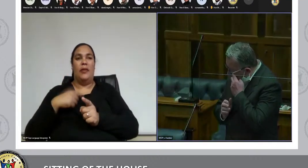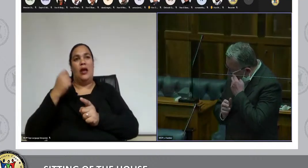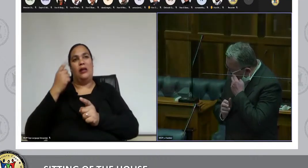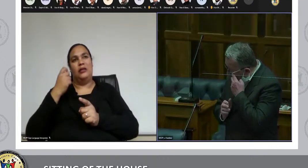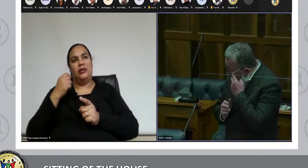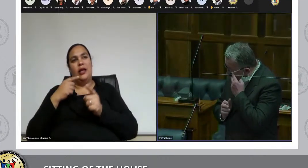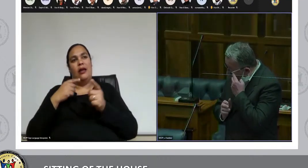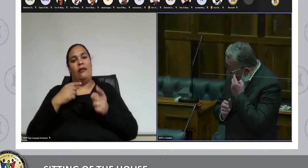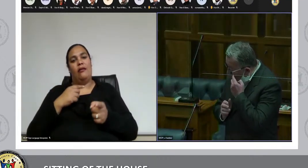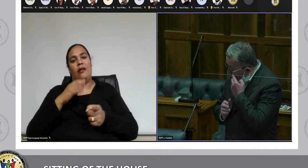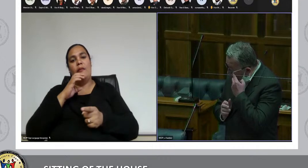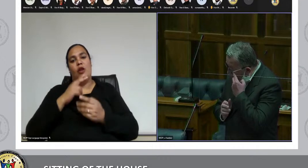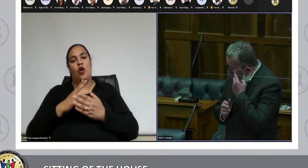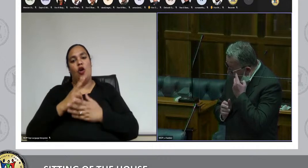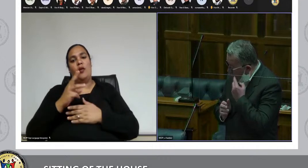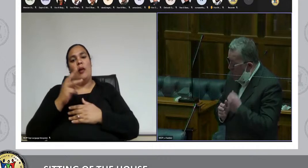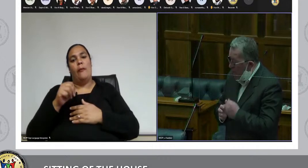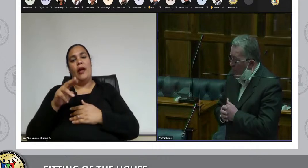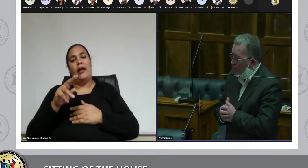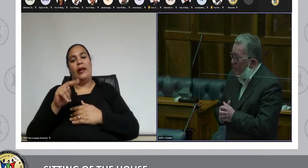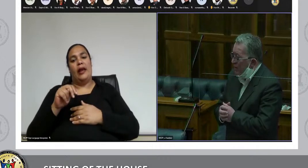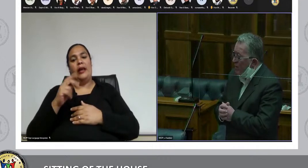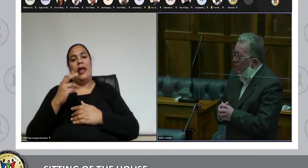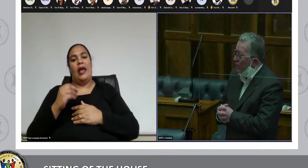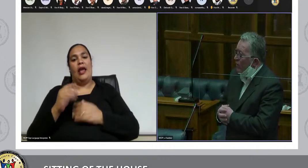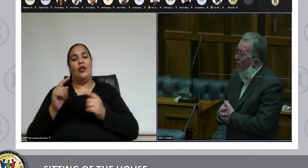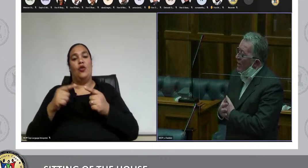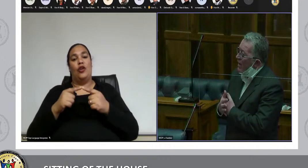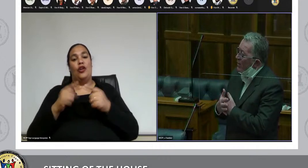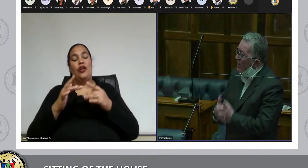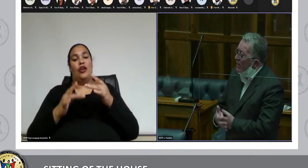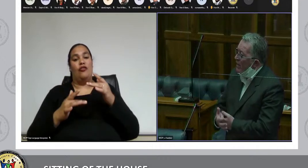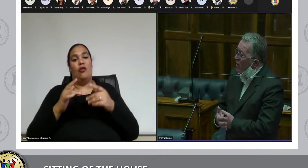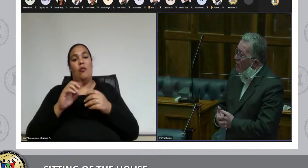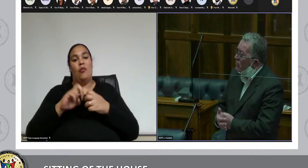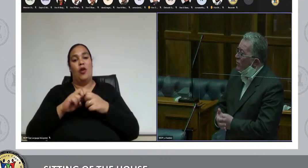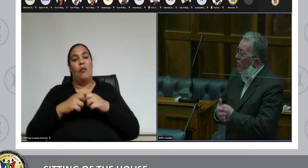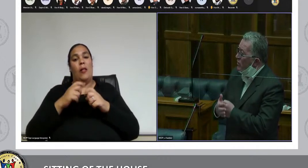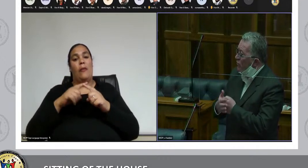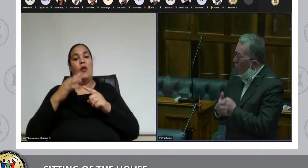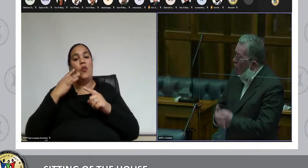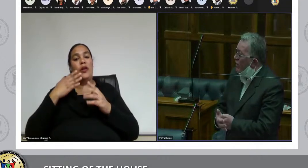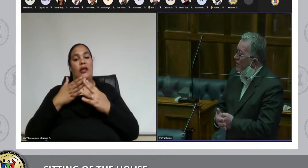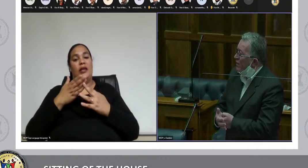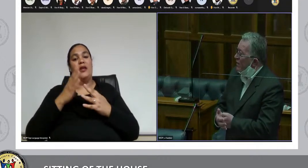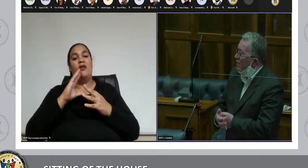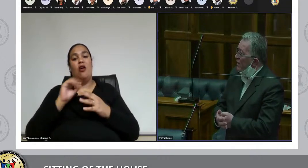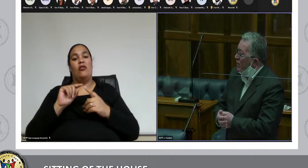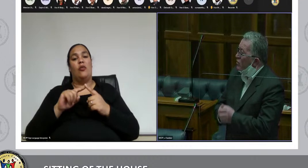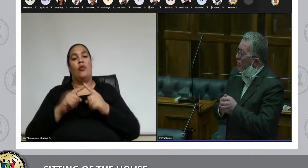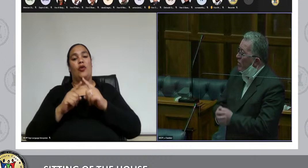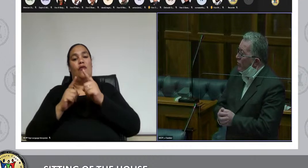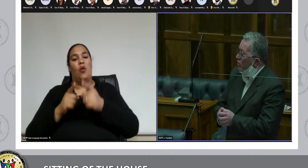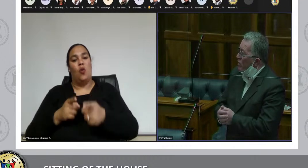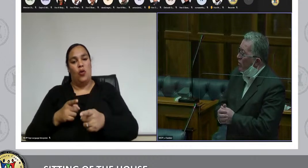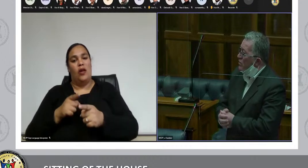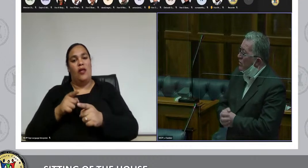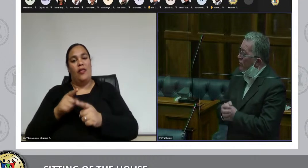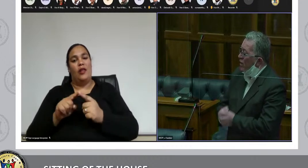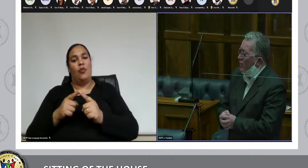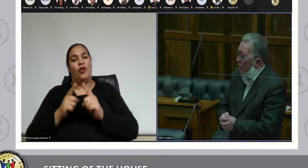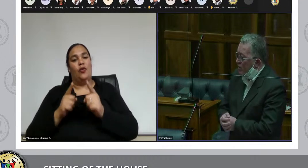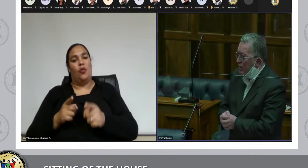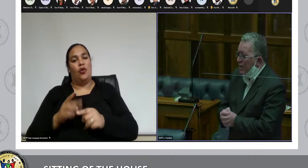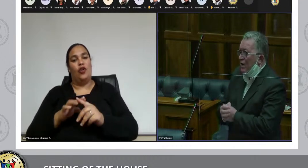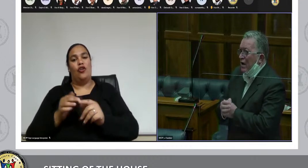that Honourable Moran had connection problems, but when he came in, he asked a point of order. That was a point of order. It